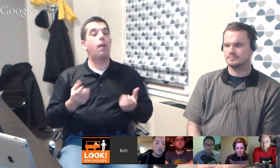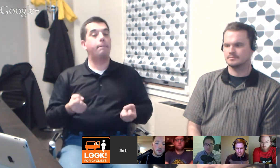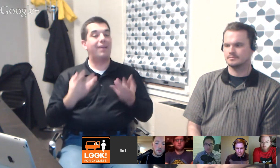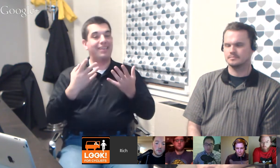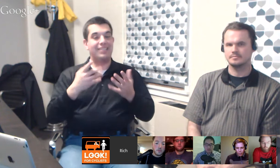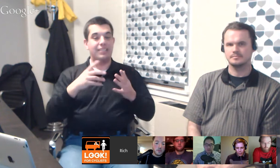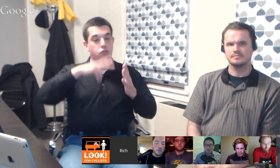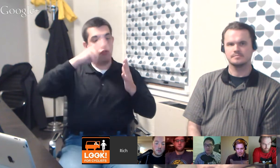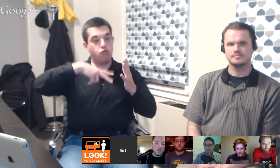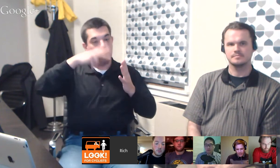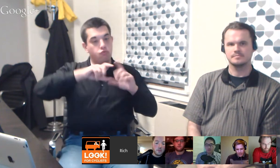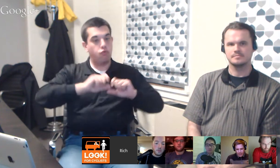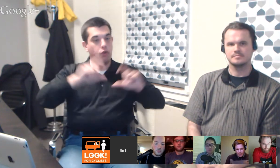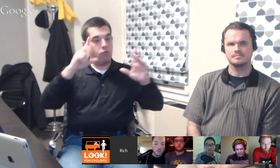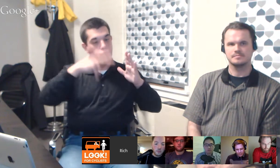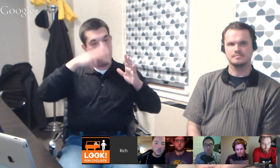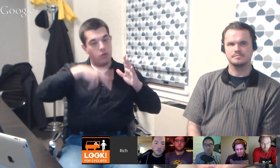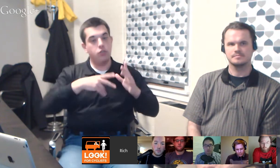screen readers work.